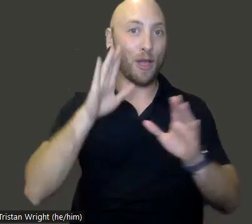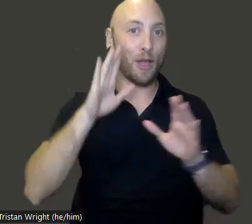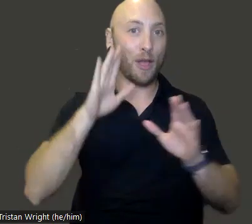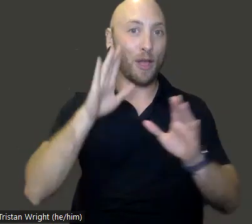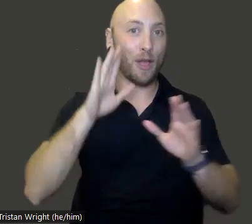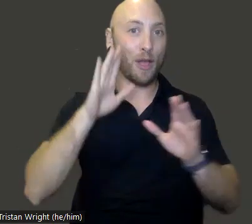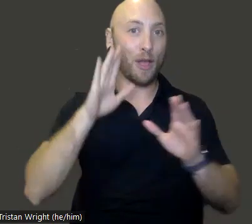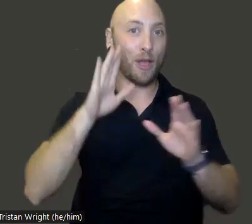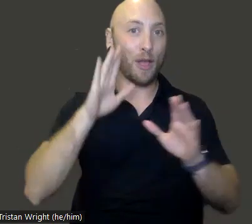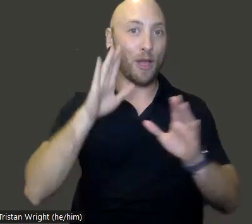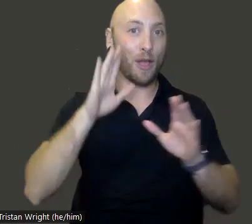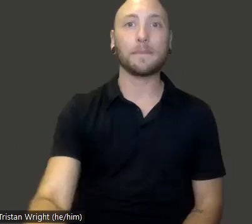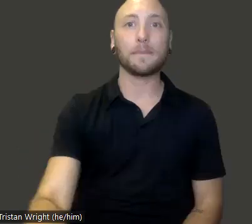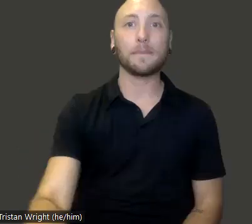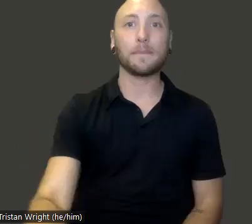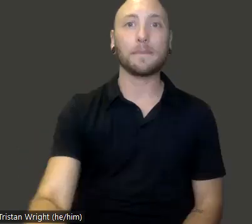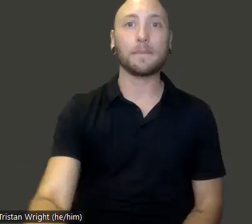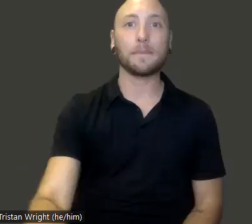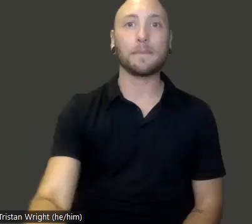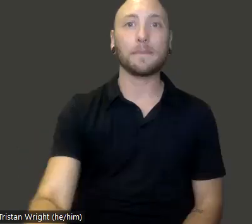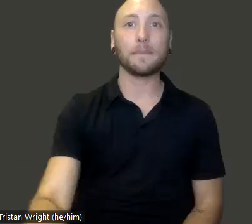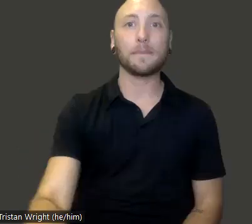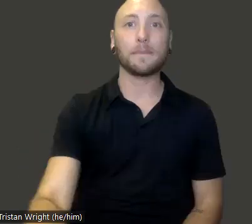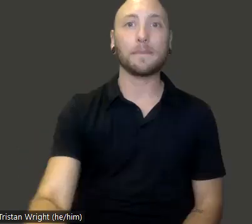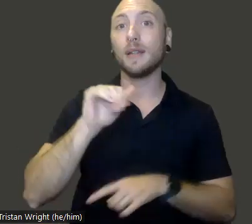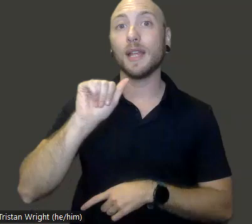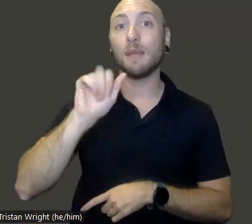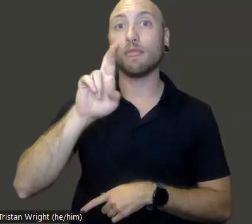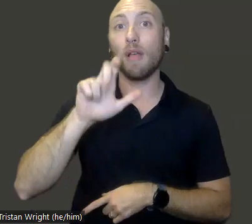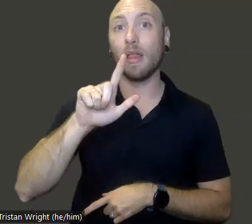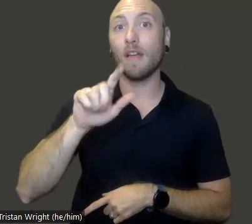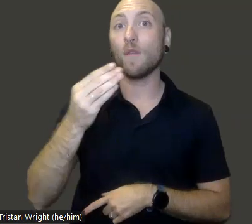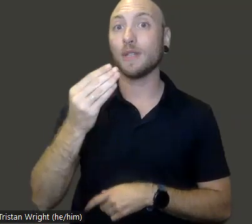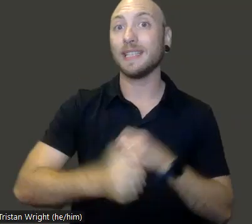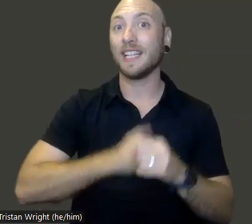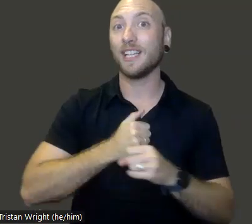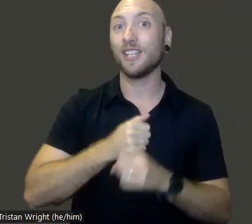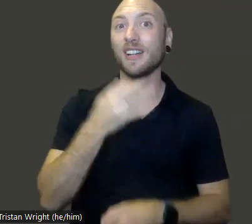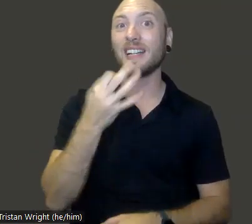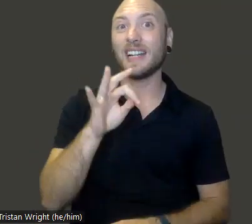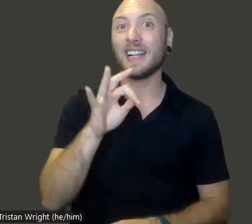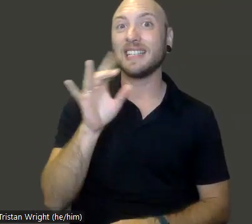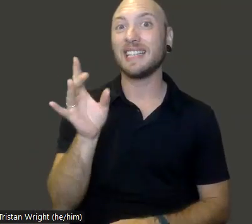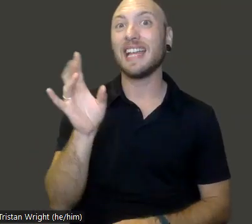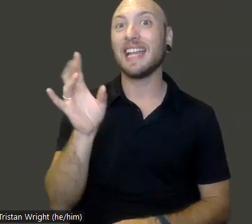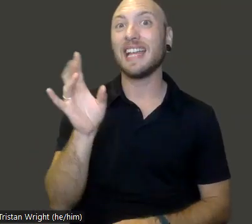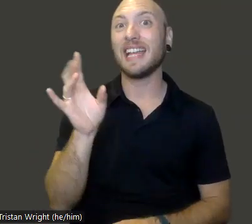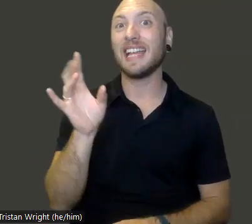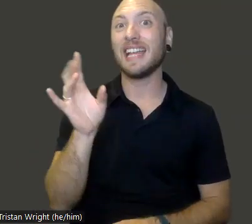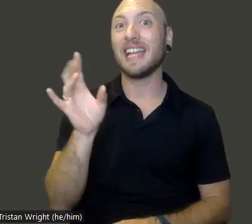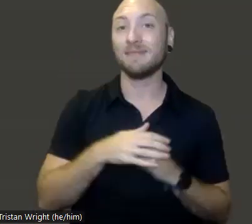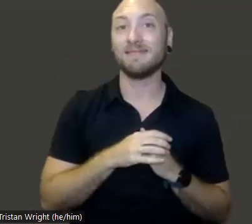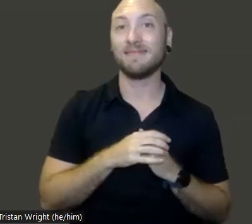So my sobriety date is April 14th of 1997. I got sober when I was 15 years